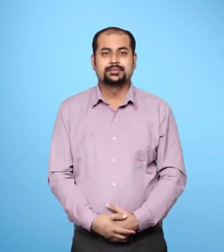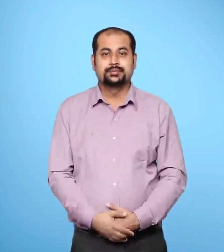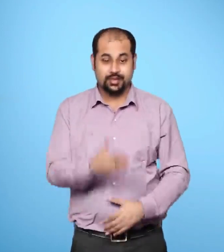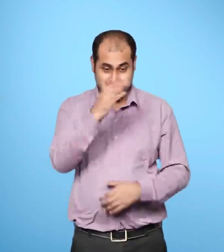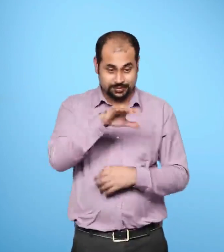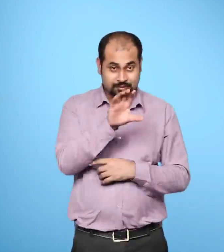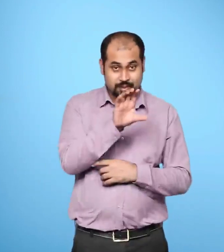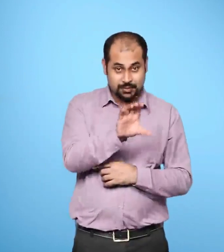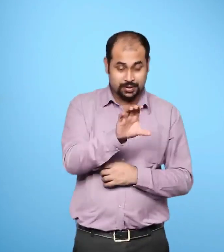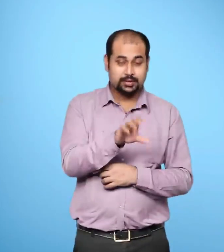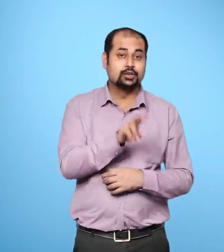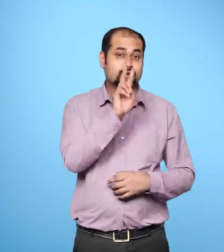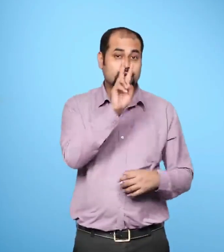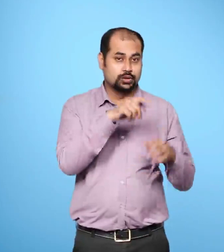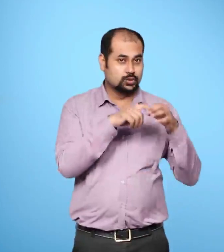Part 2. Question.